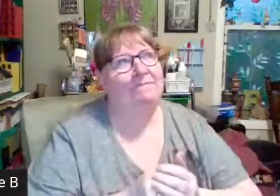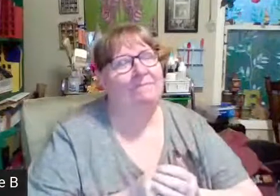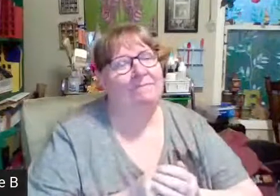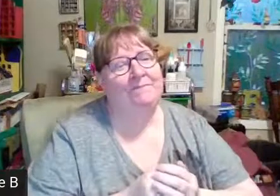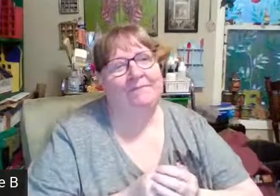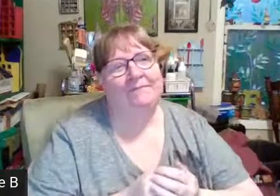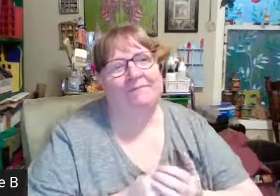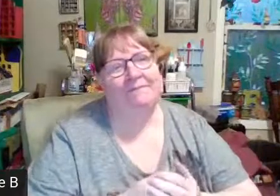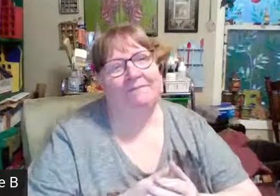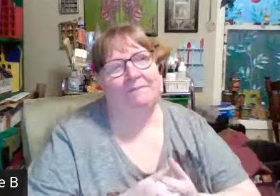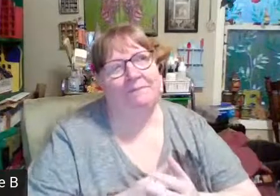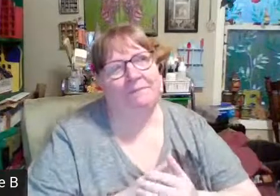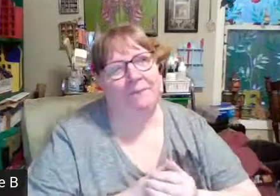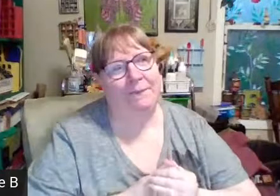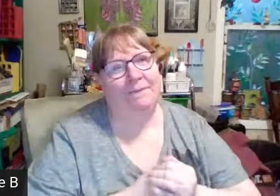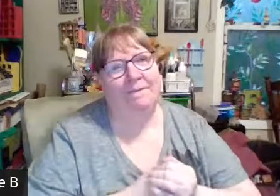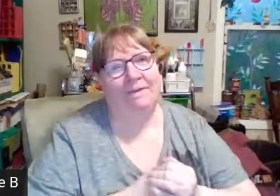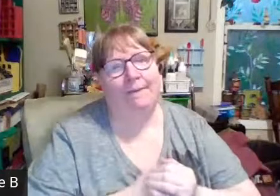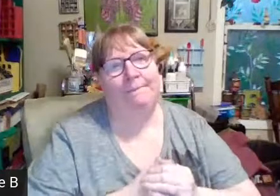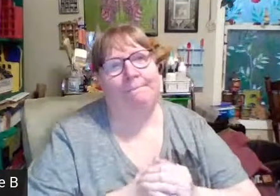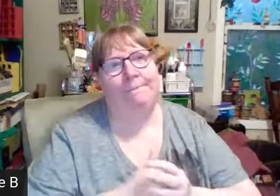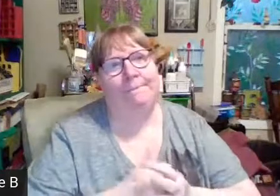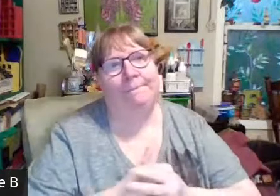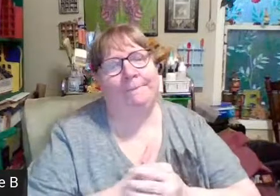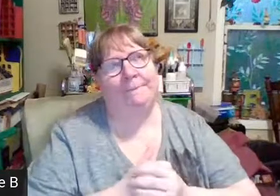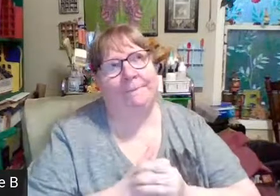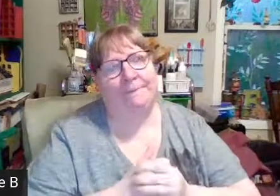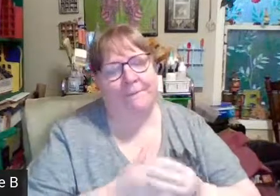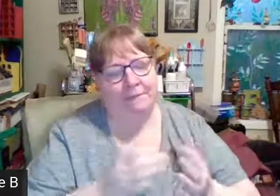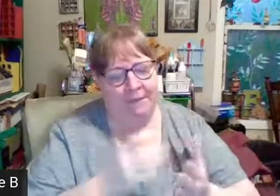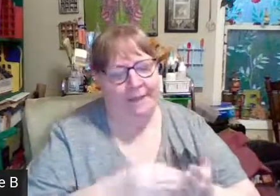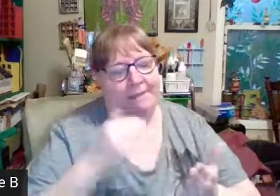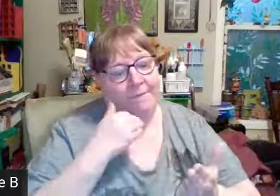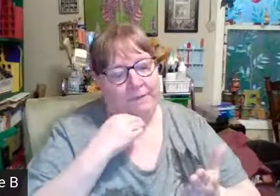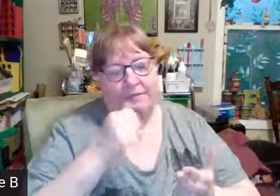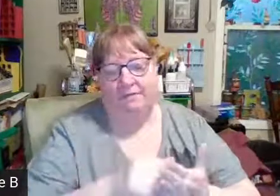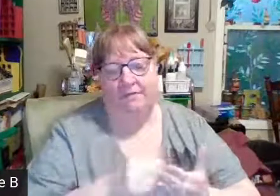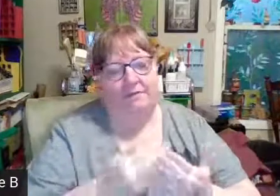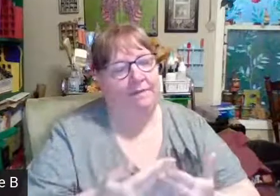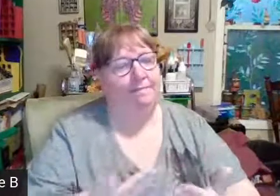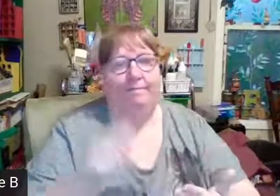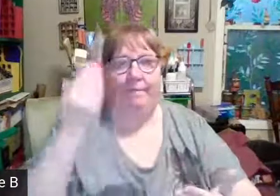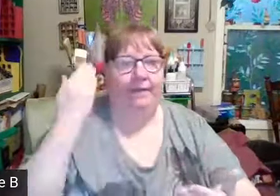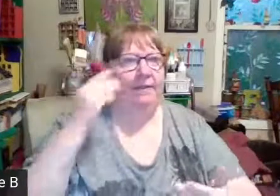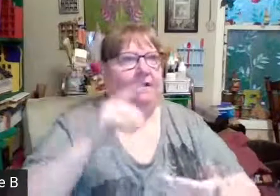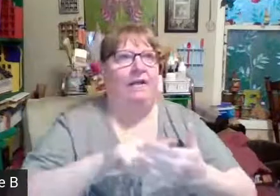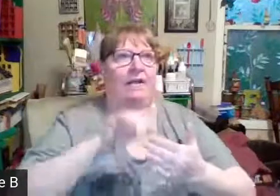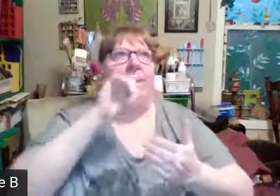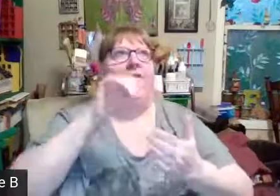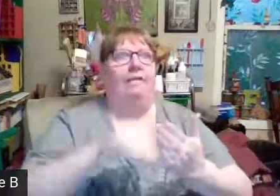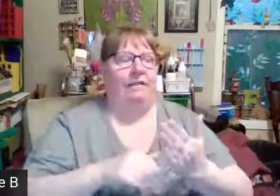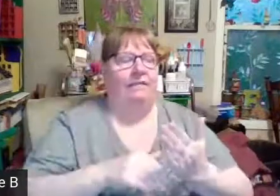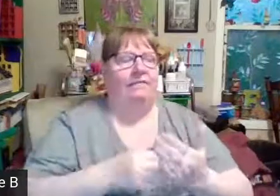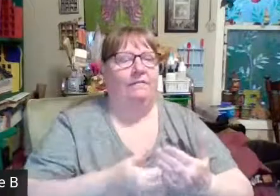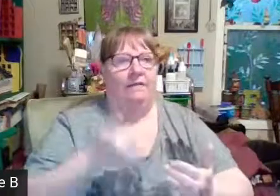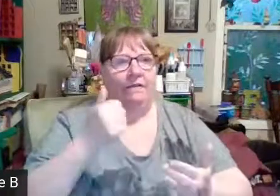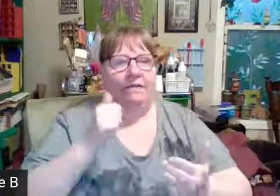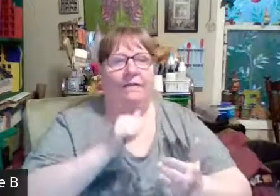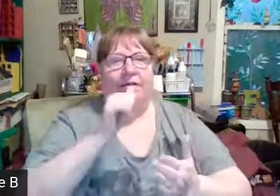but we've had months in the past, at the beginning of this year and at the end of last year, where we had $20 left over